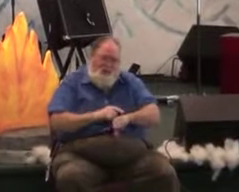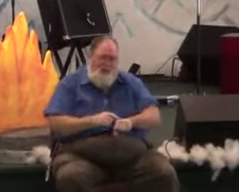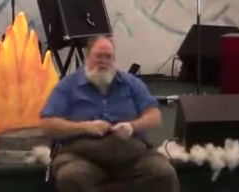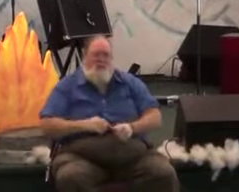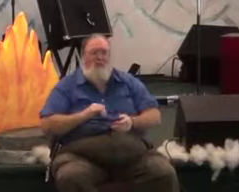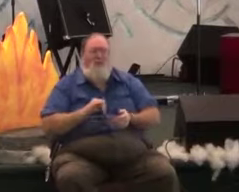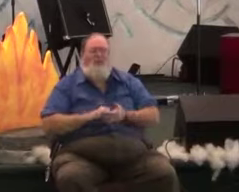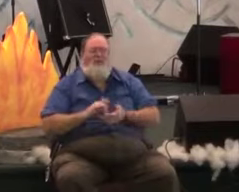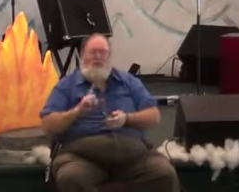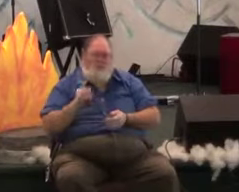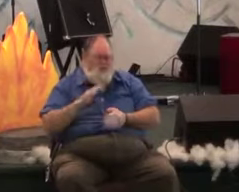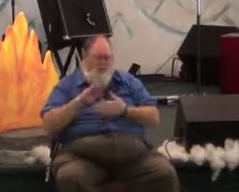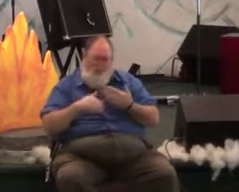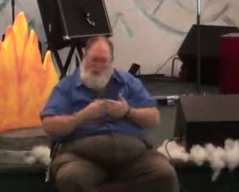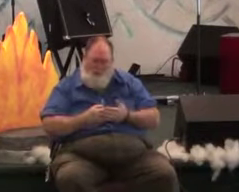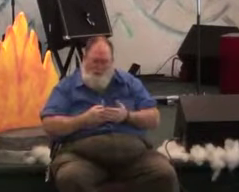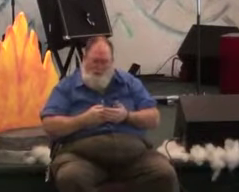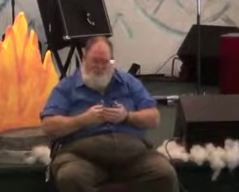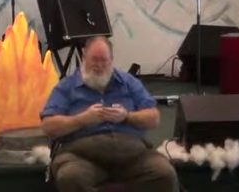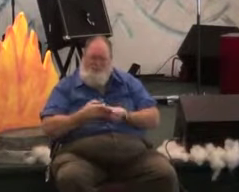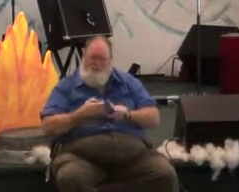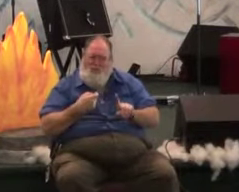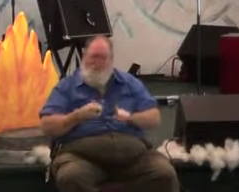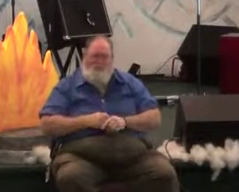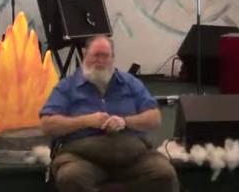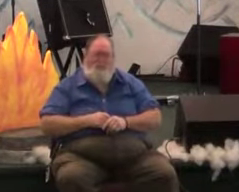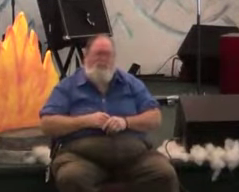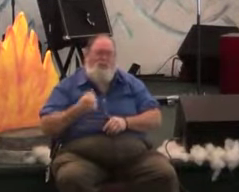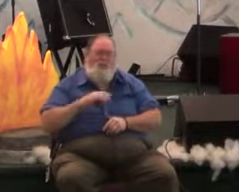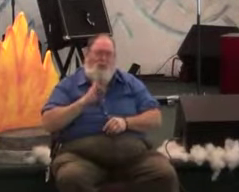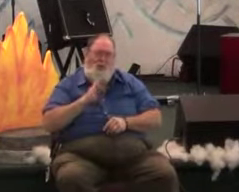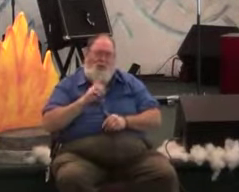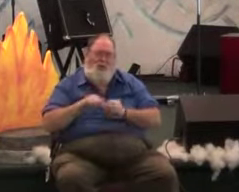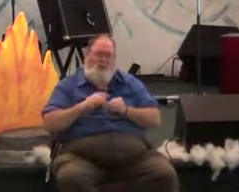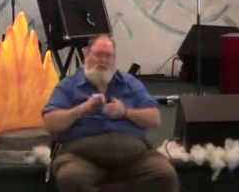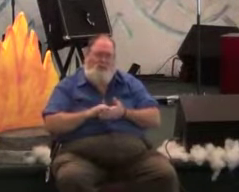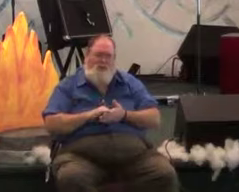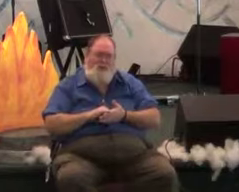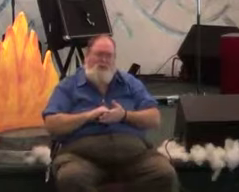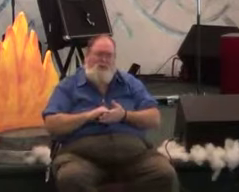this thing is coming from. We talked about that. And it's still going on yet today.